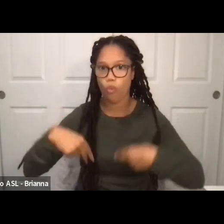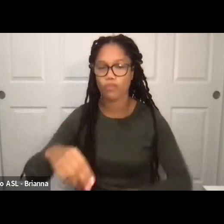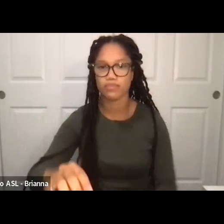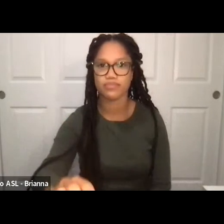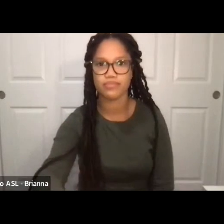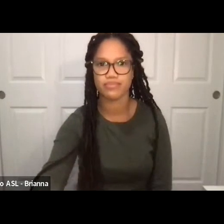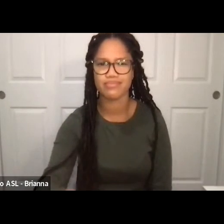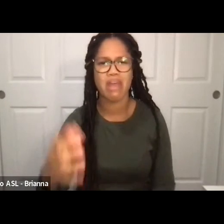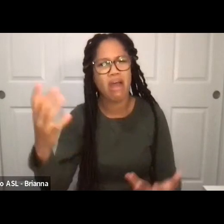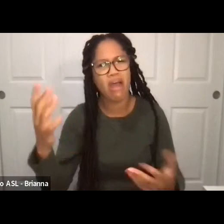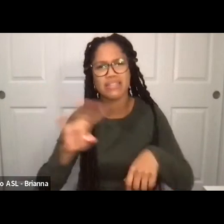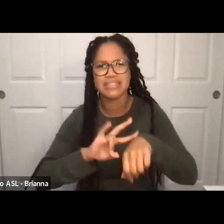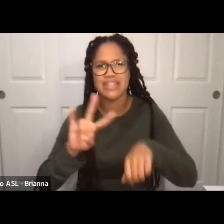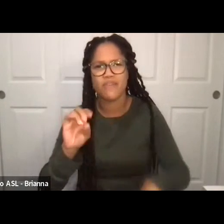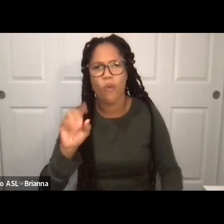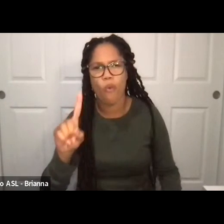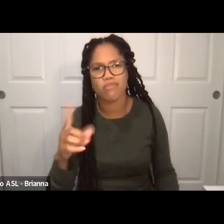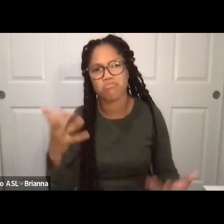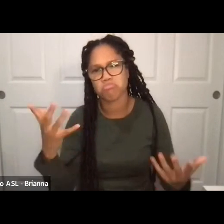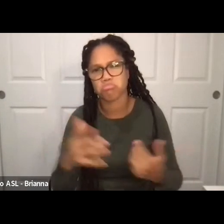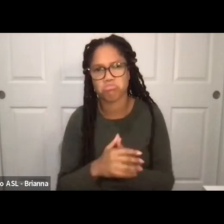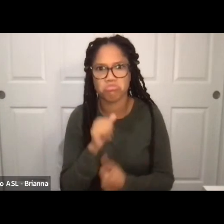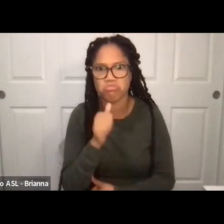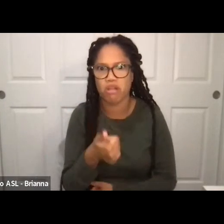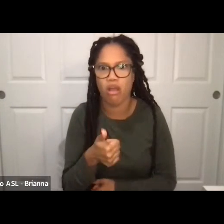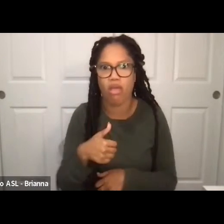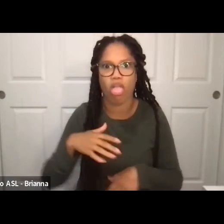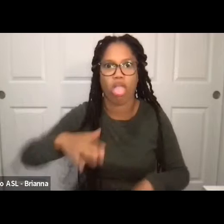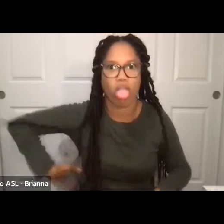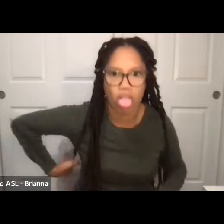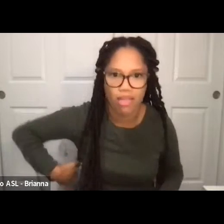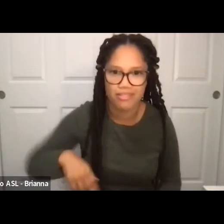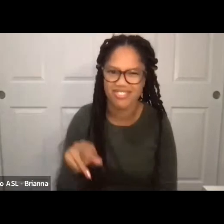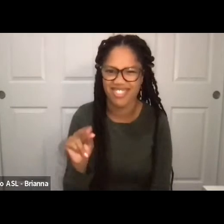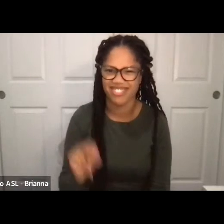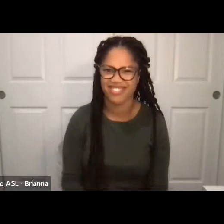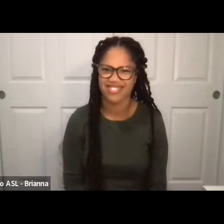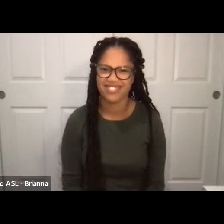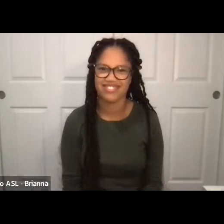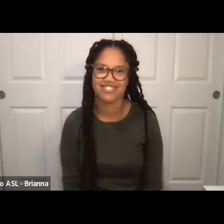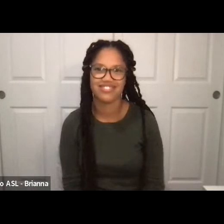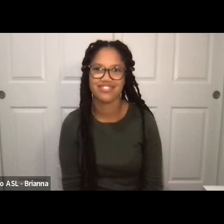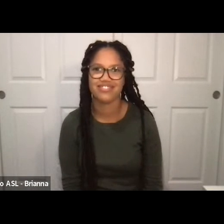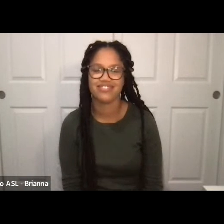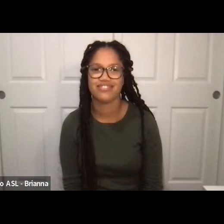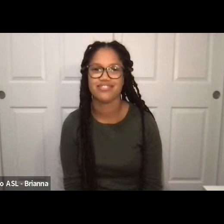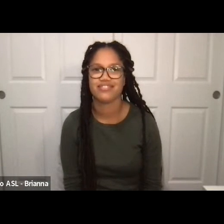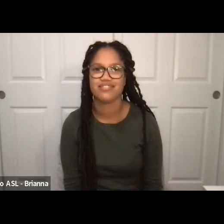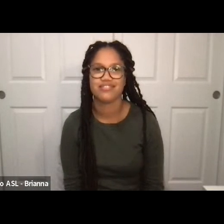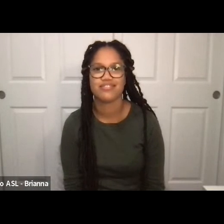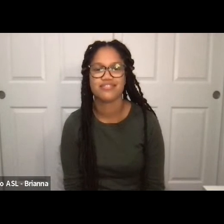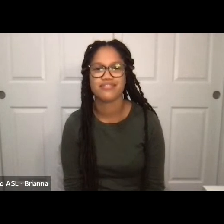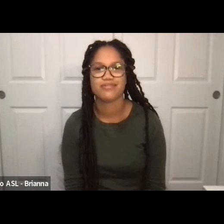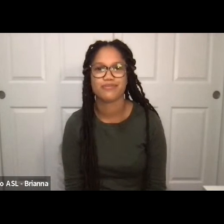Oh, it's only 7:01, so it's not like late. Let's see.